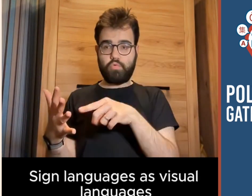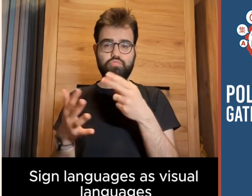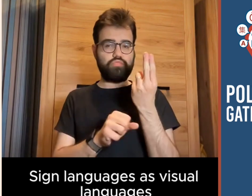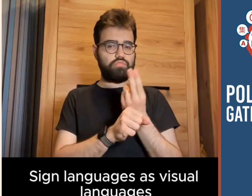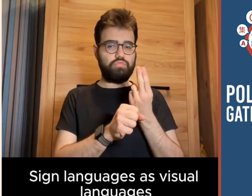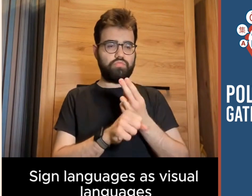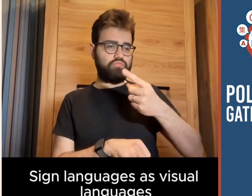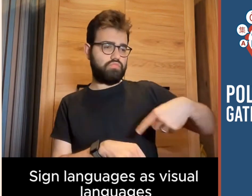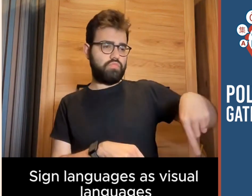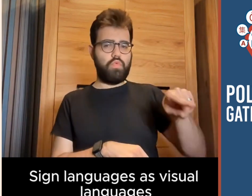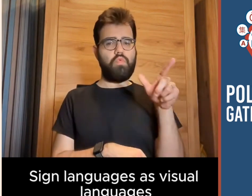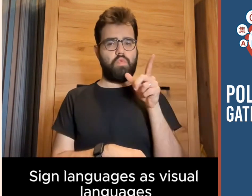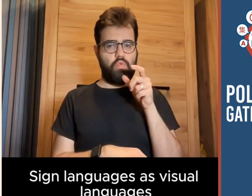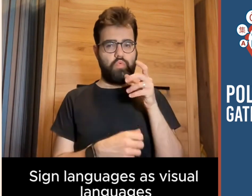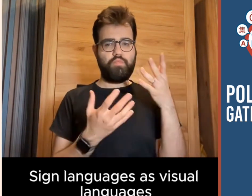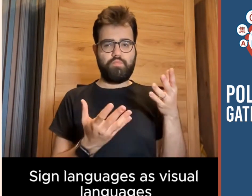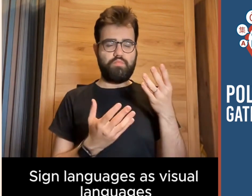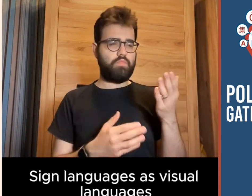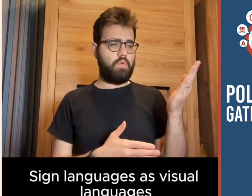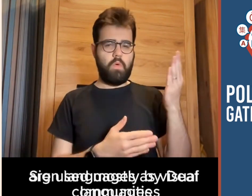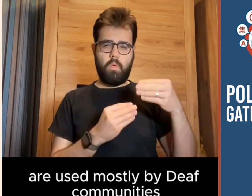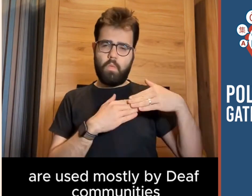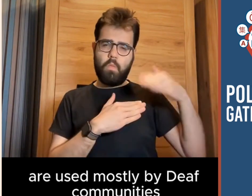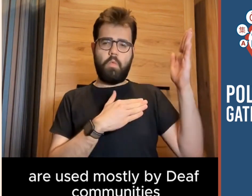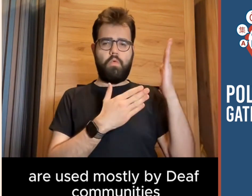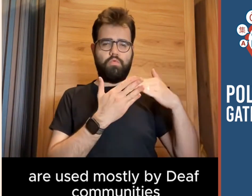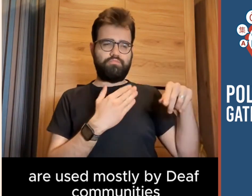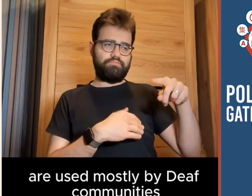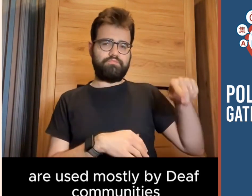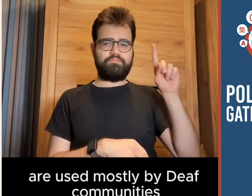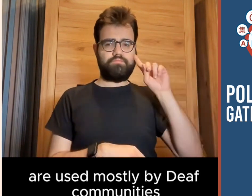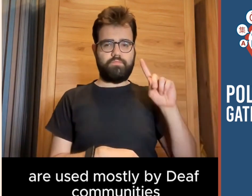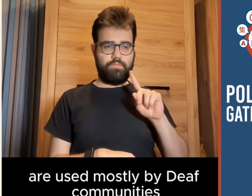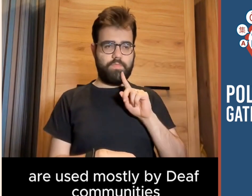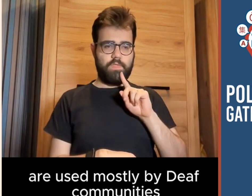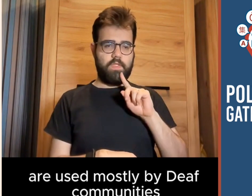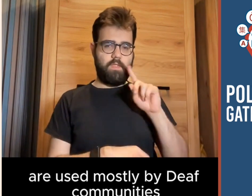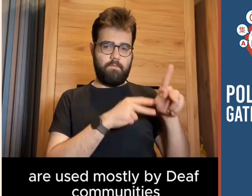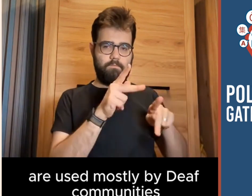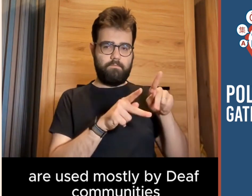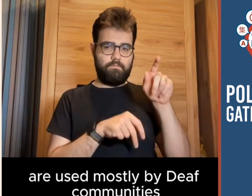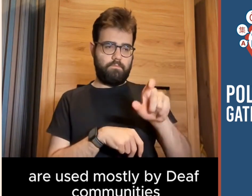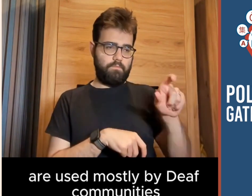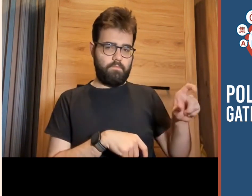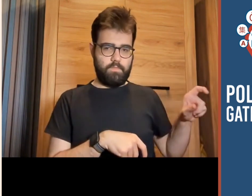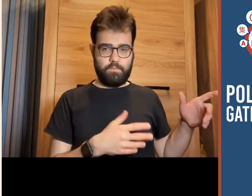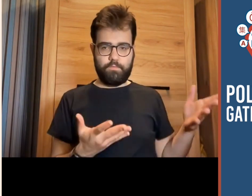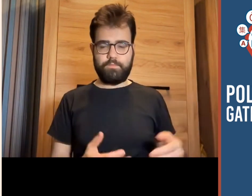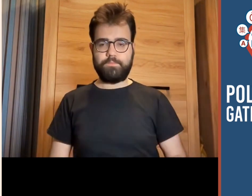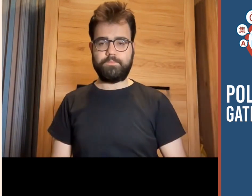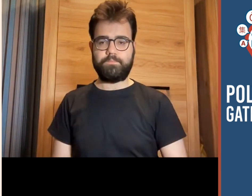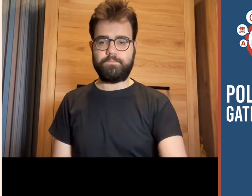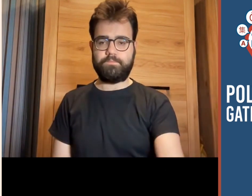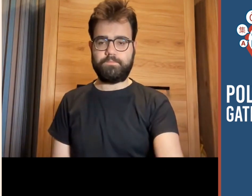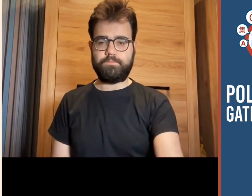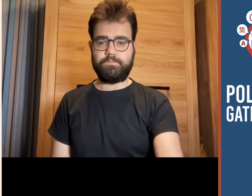but there are also some local communities which have their own sign languages used only